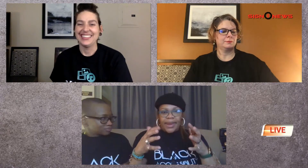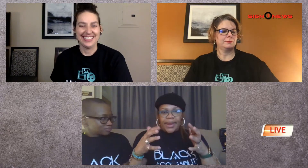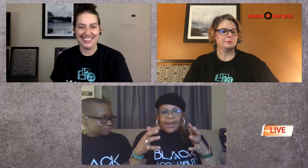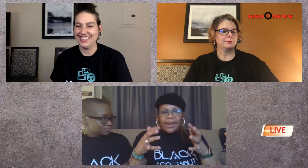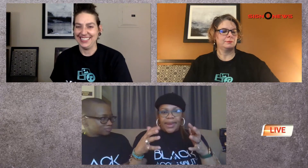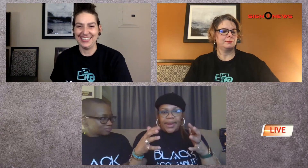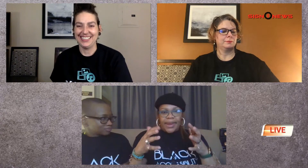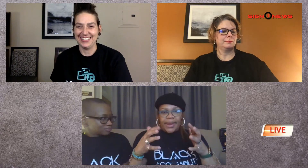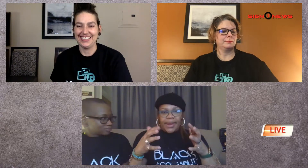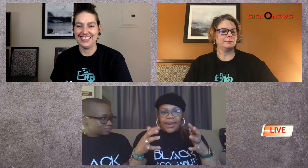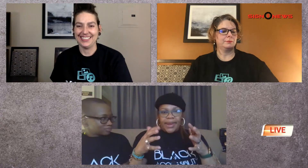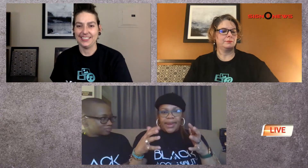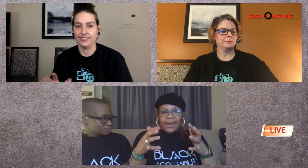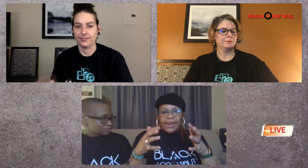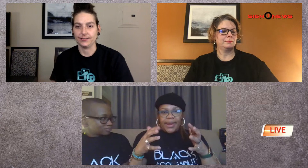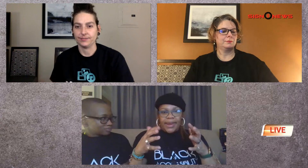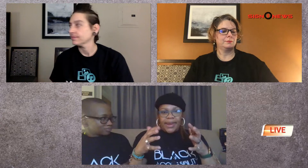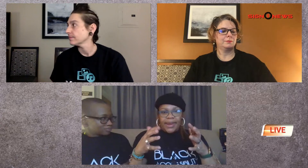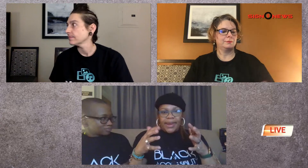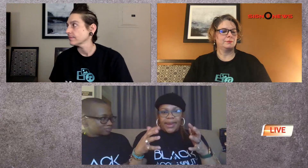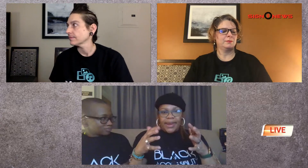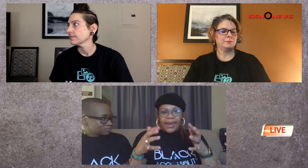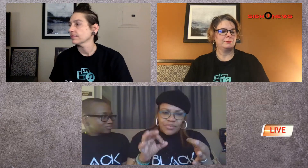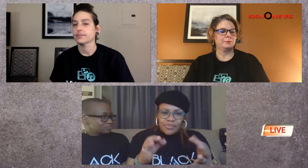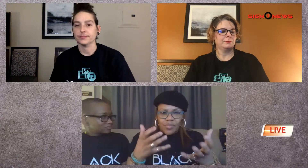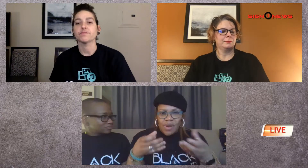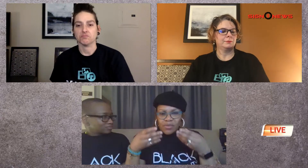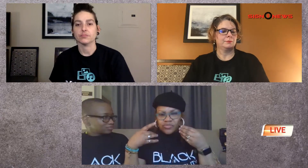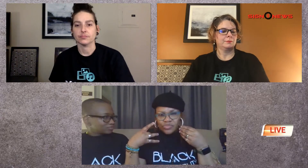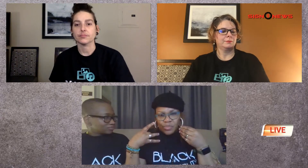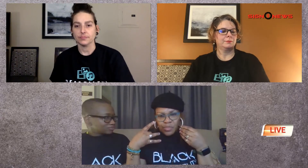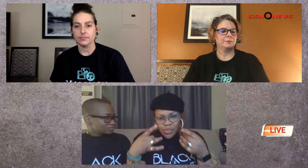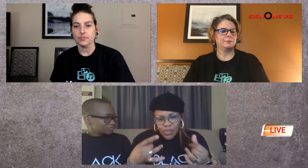You know, and it was, of course, natural for us to be kind of a little nervous.